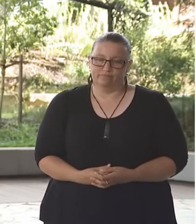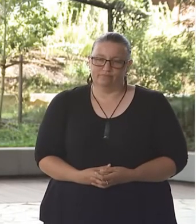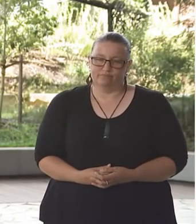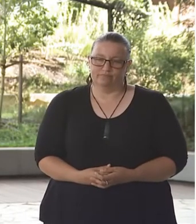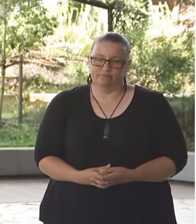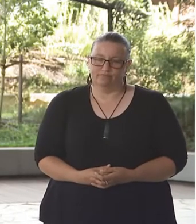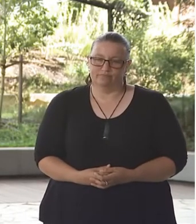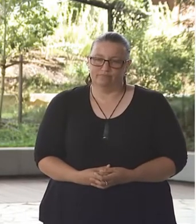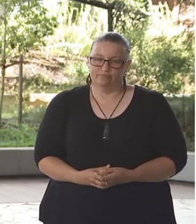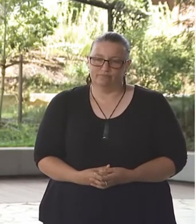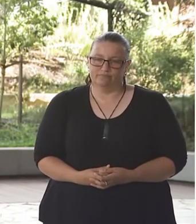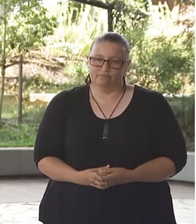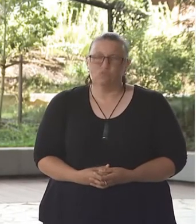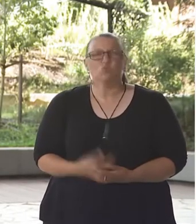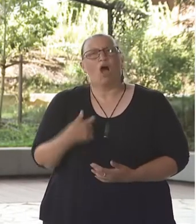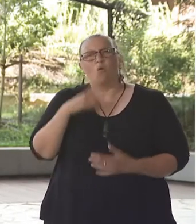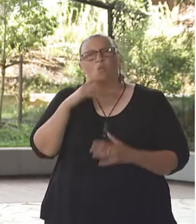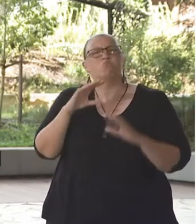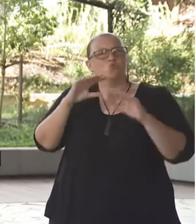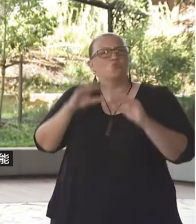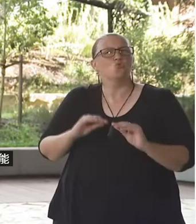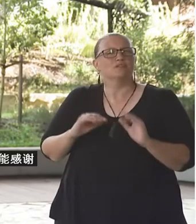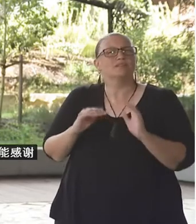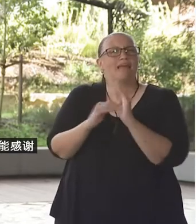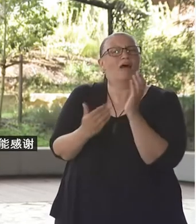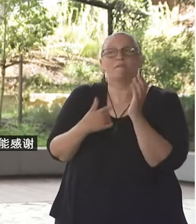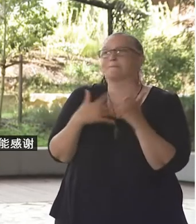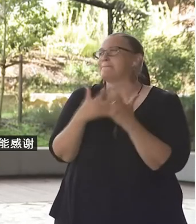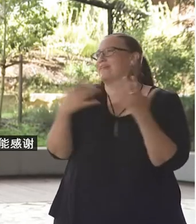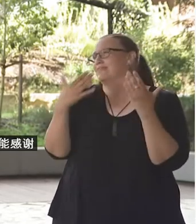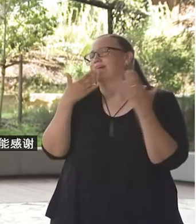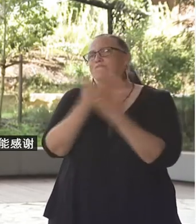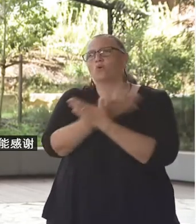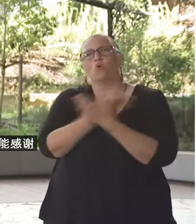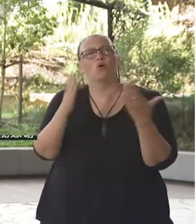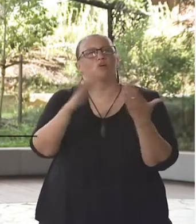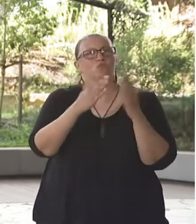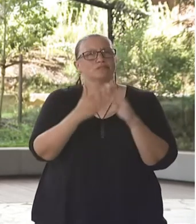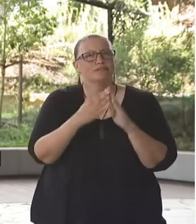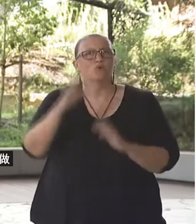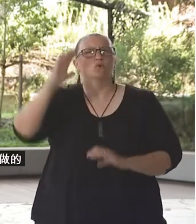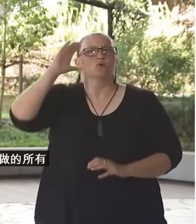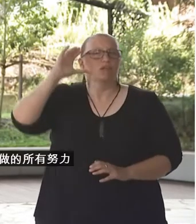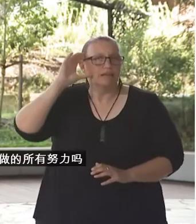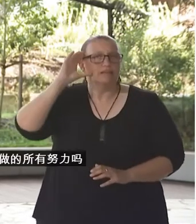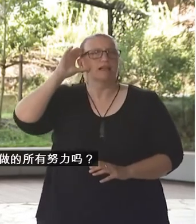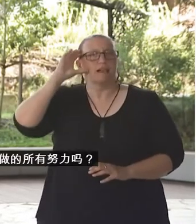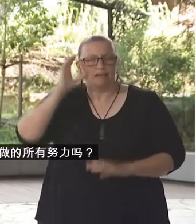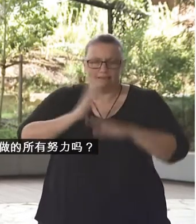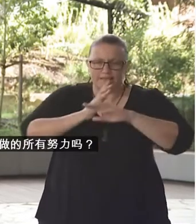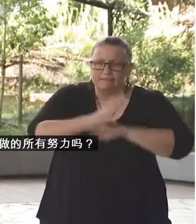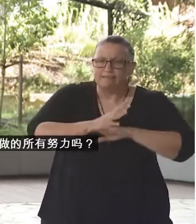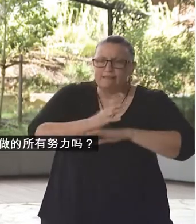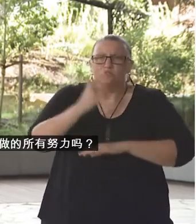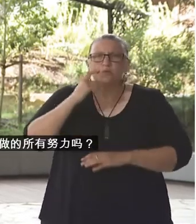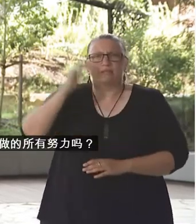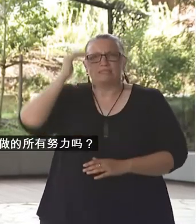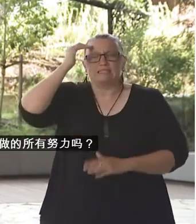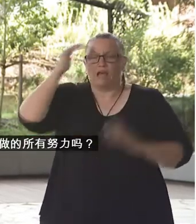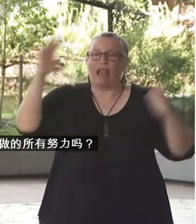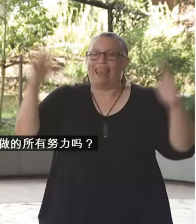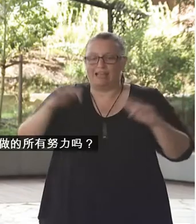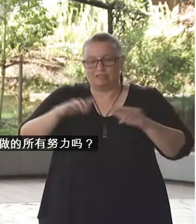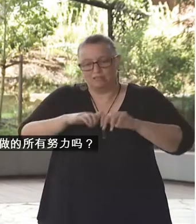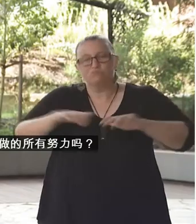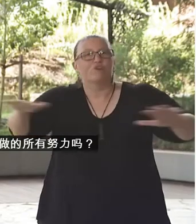I might pause there, but can I thank the community for all the efforts you're taking to slow the spread